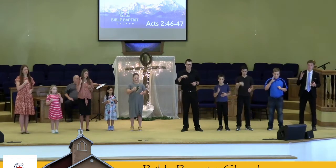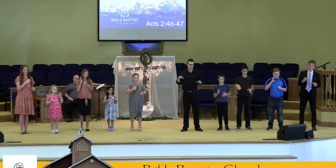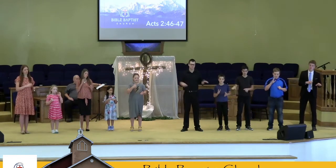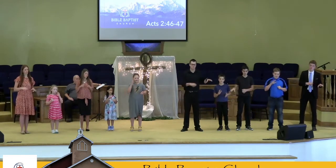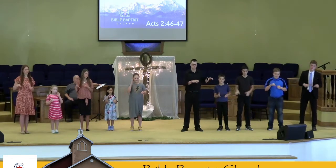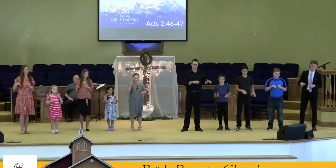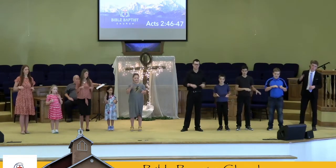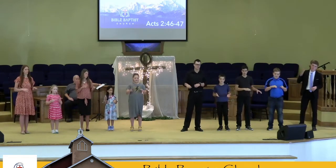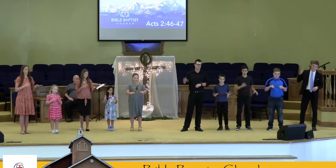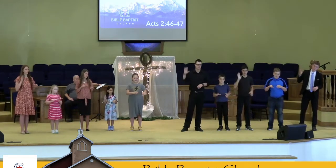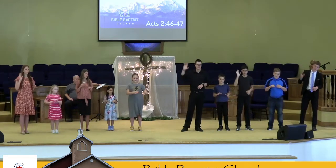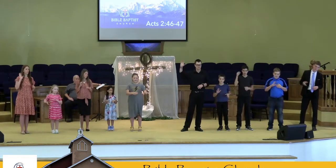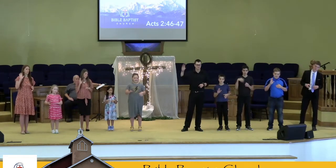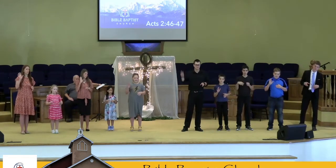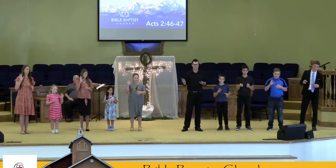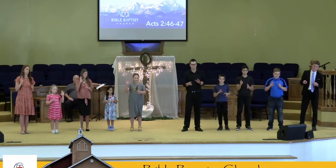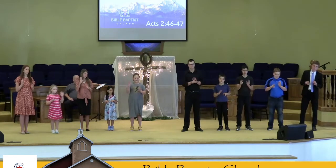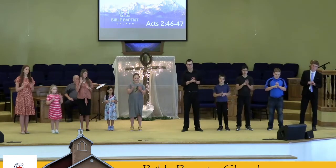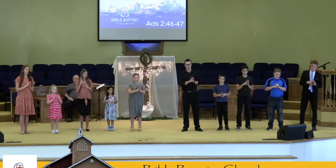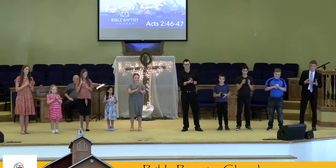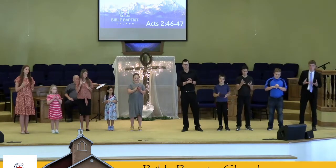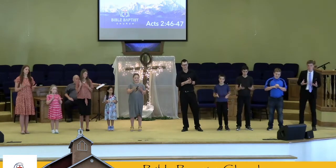I'll do his will.